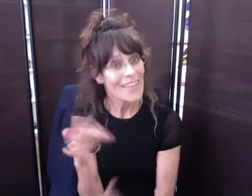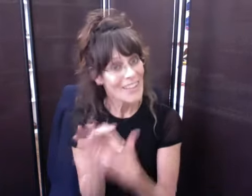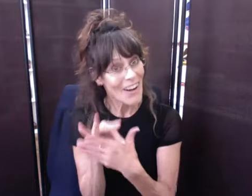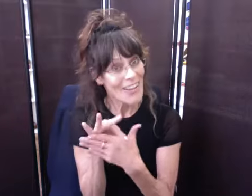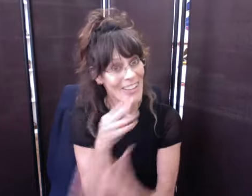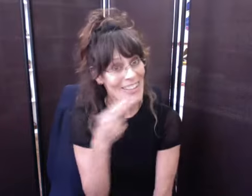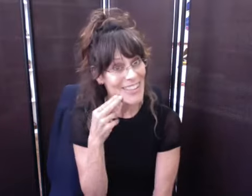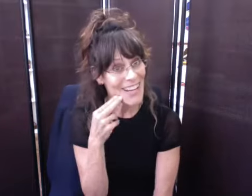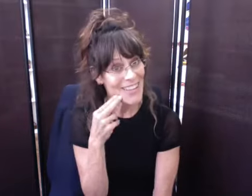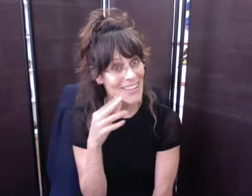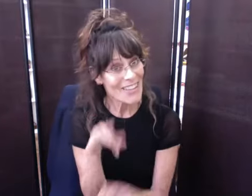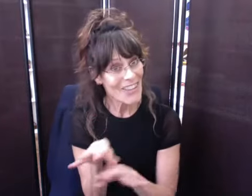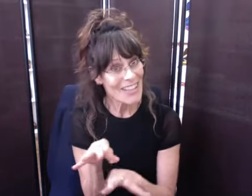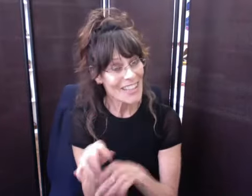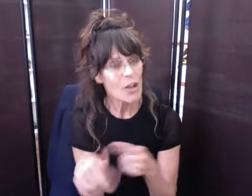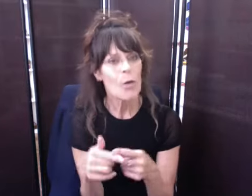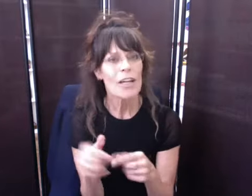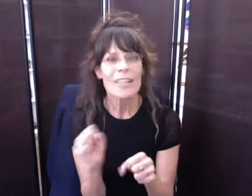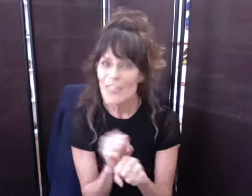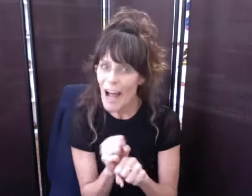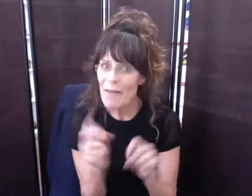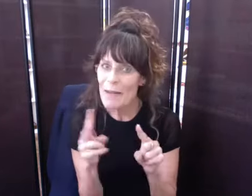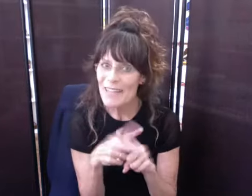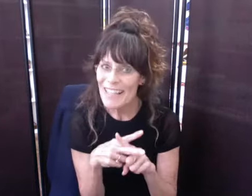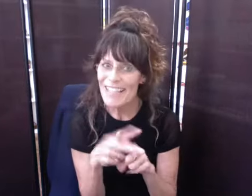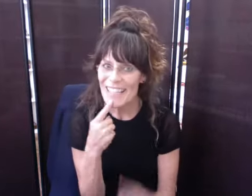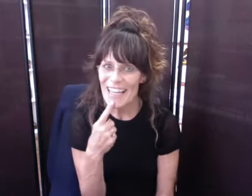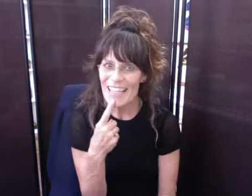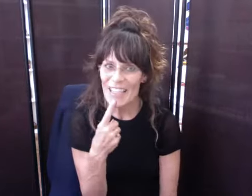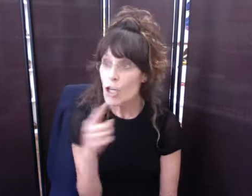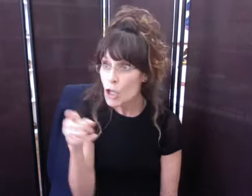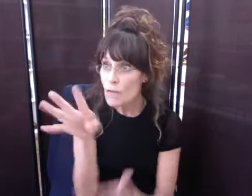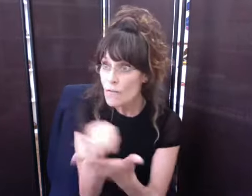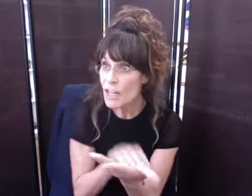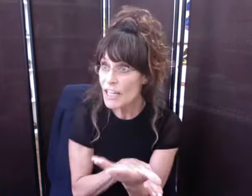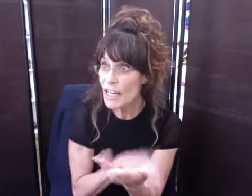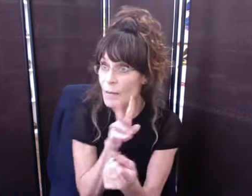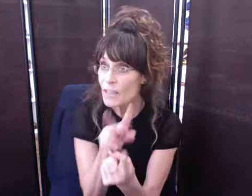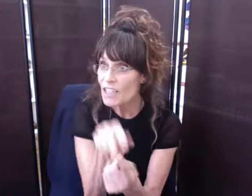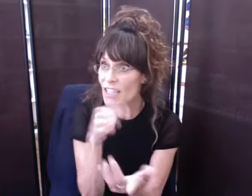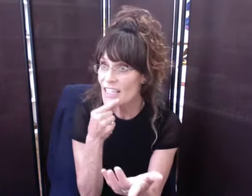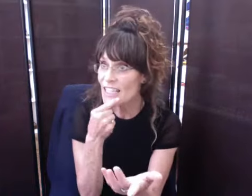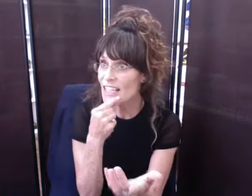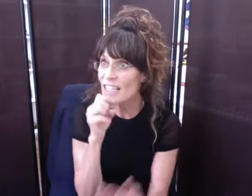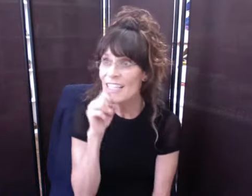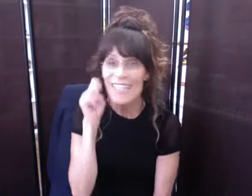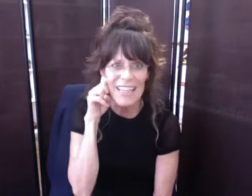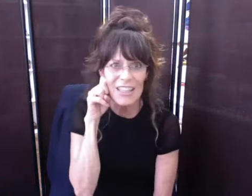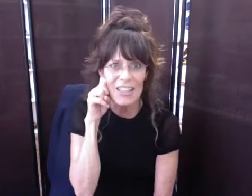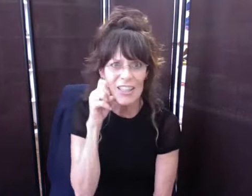phrasing, right? So when a job application, Joe says to me, look, when you're filling out a job application and you come to the part where it says sex, you don't write in that small little box,